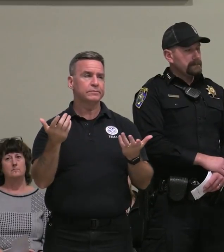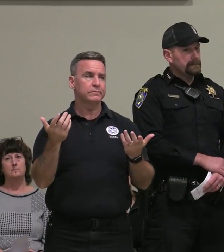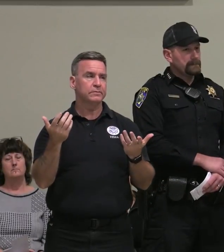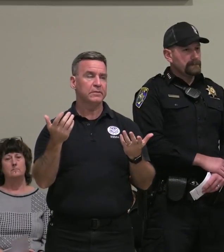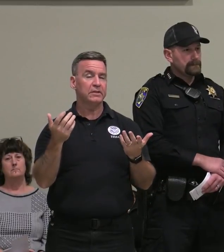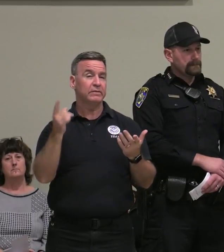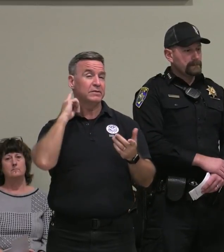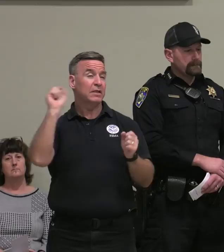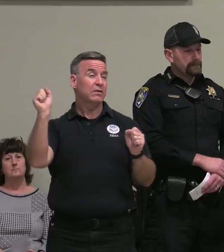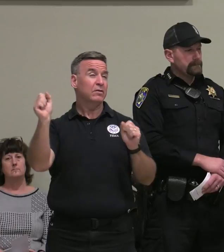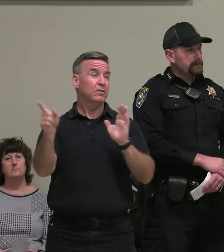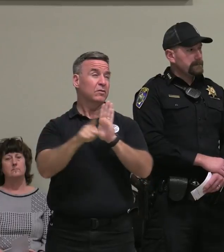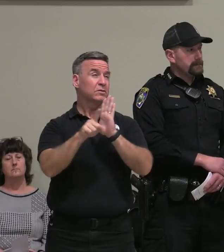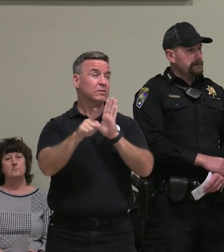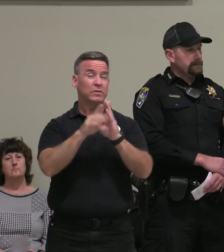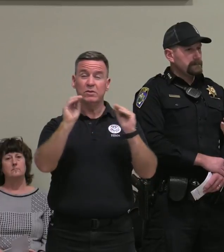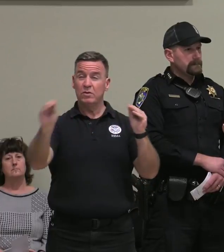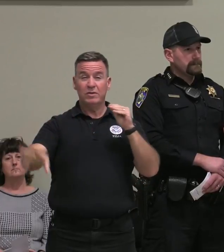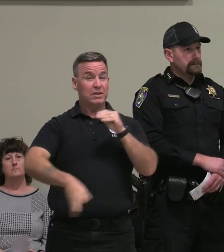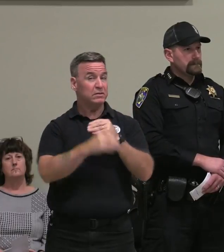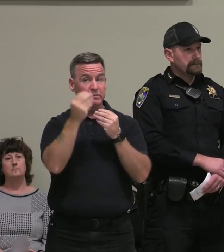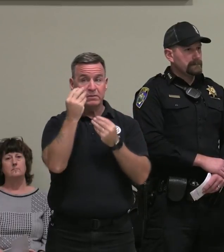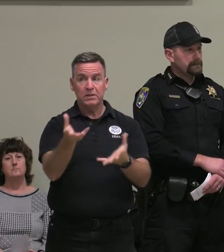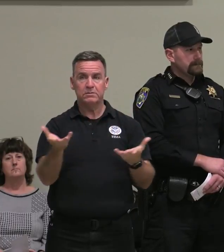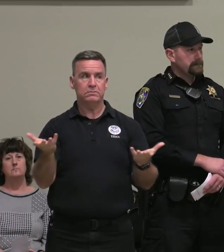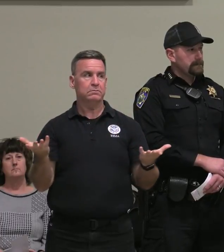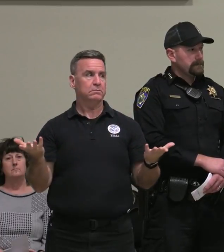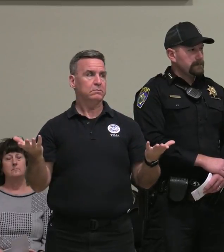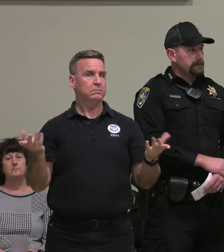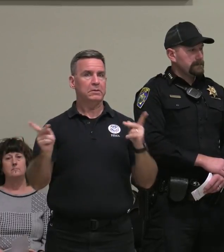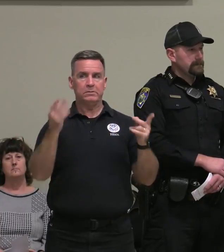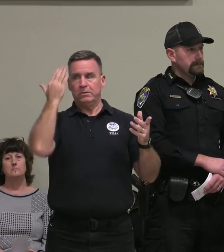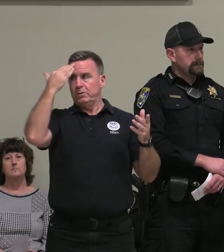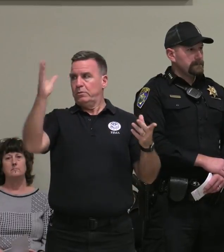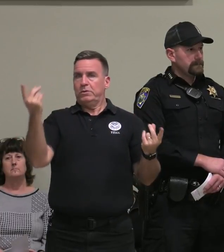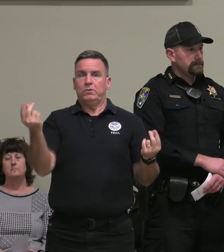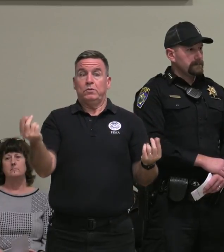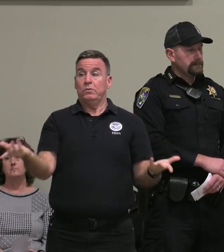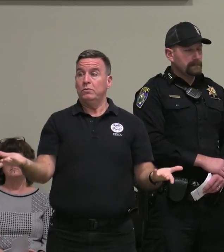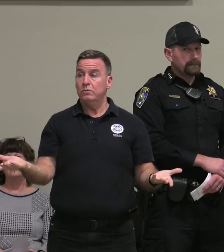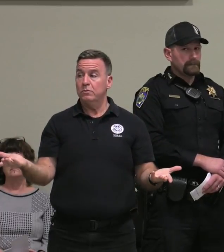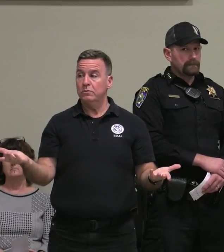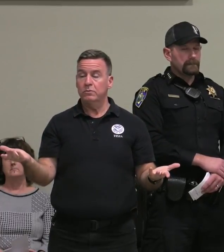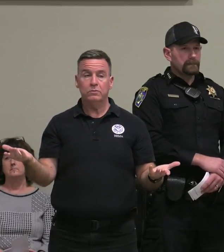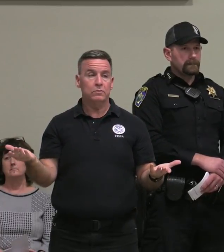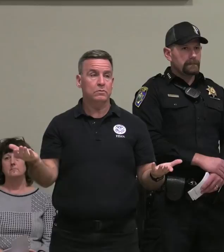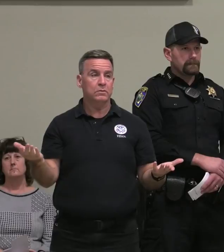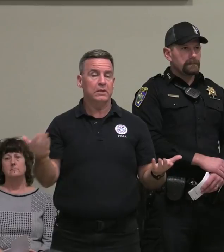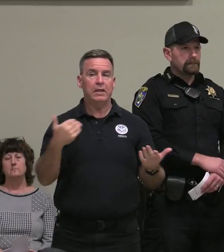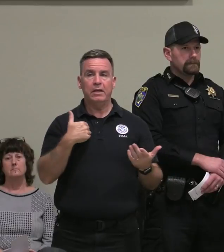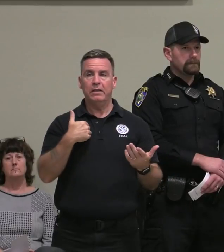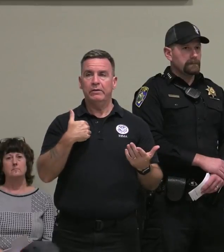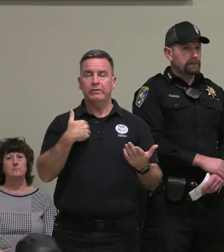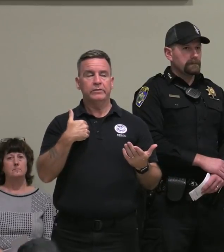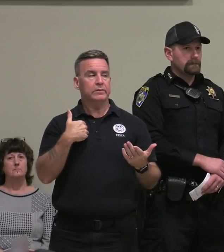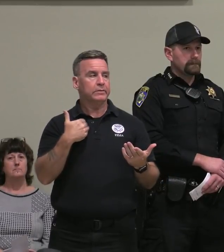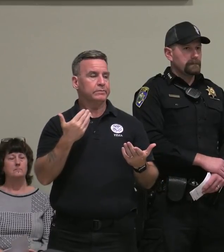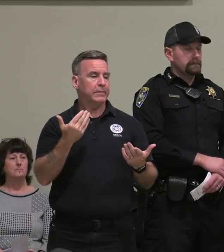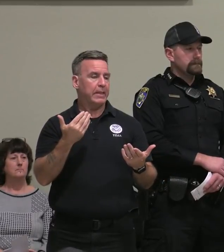If a siren goes off without any additional information, people don't necessarily know what to do. There is some,